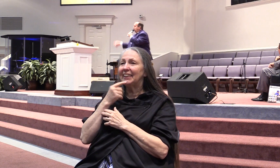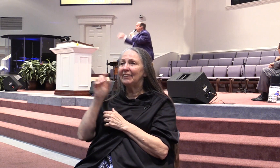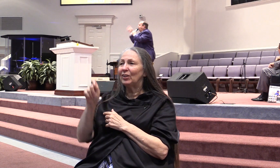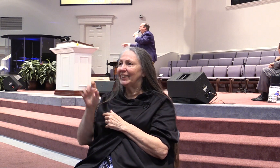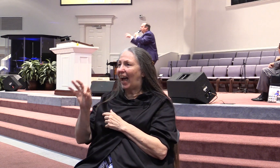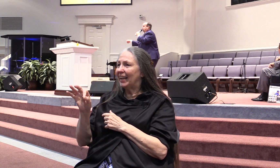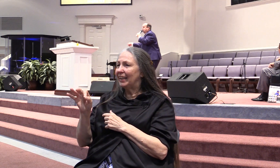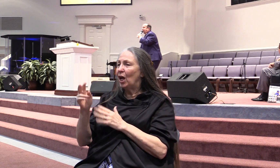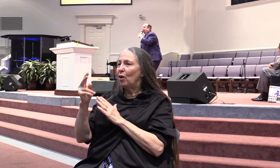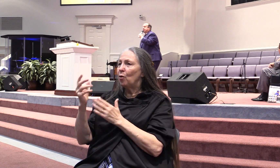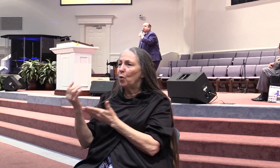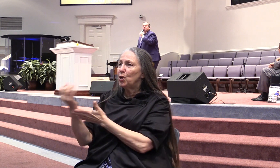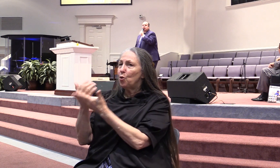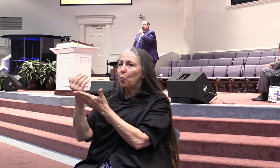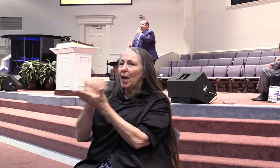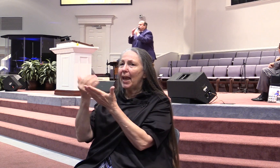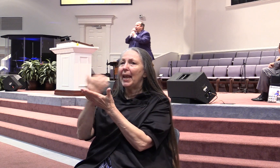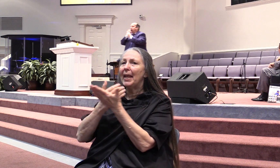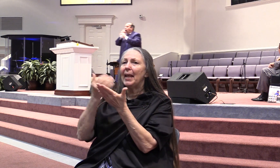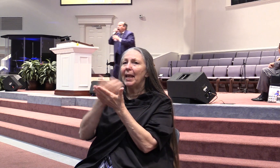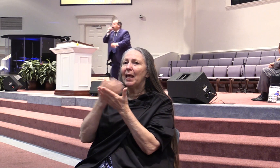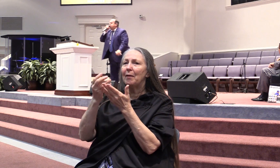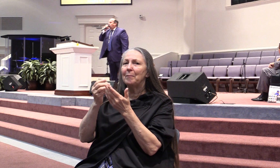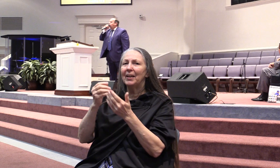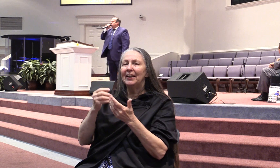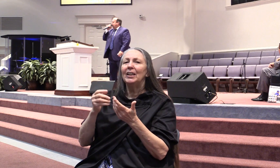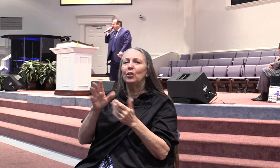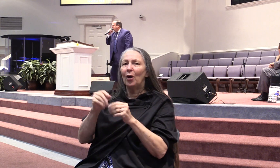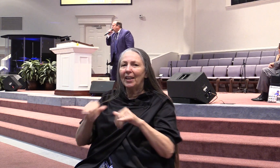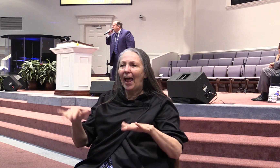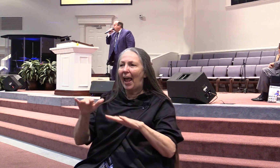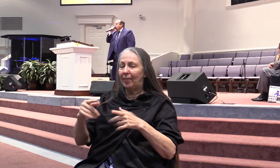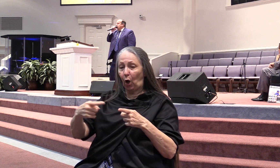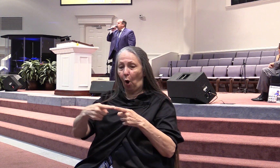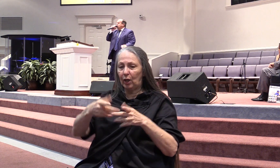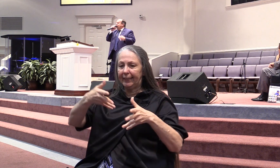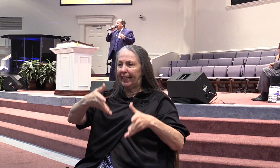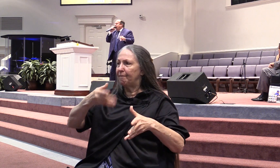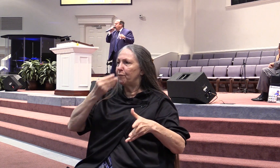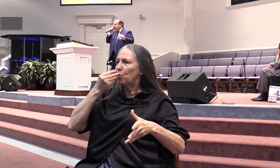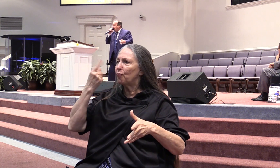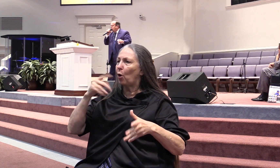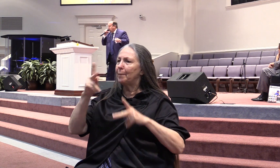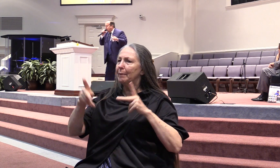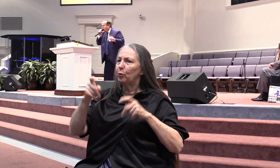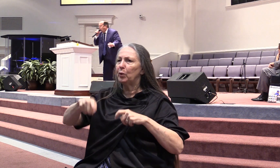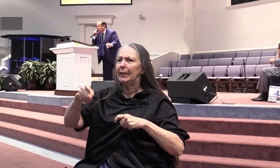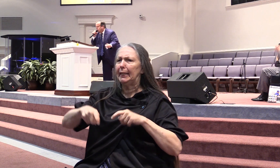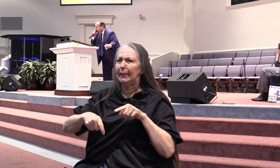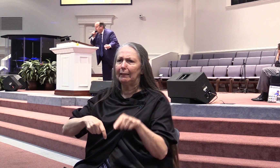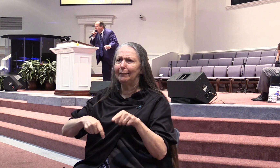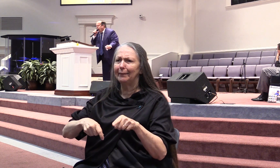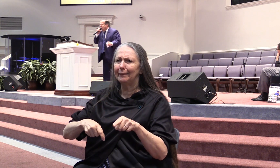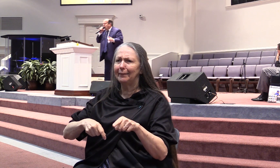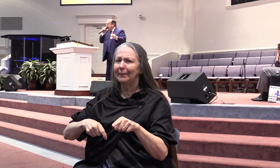when you reap the harvest of your land, thou shalt not wholly reap the corners of thy field, neither shalt thou gather the gleanings of thy